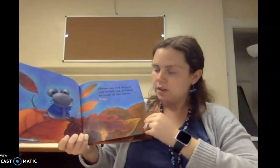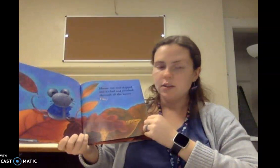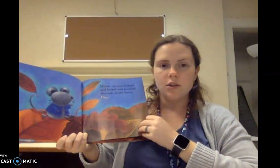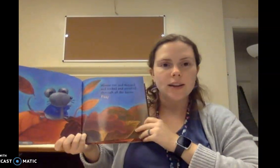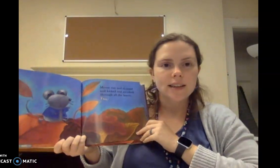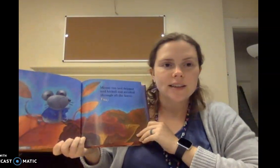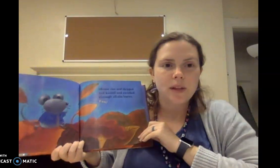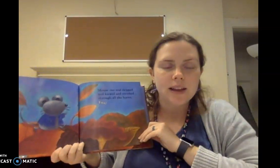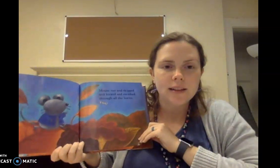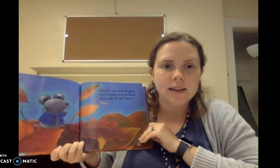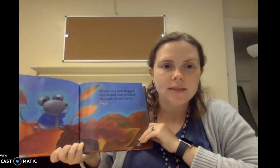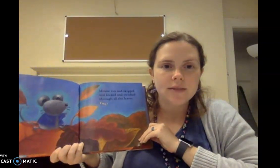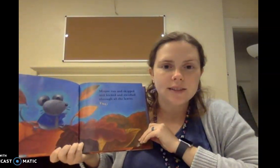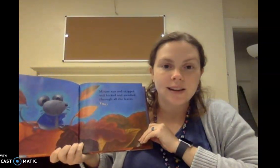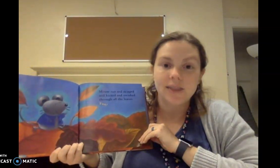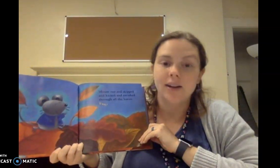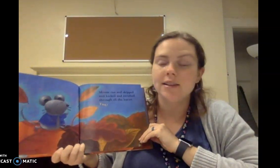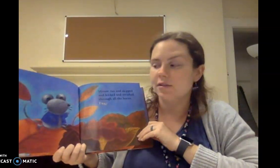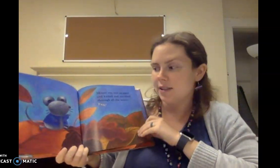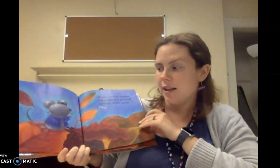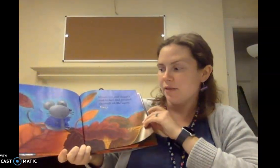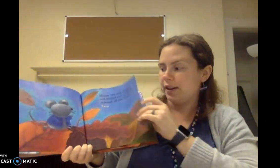Do you guys like to play in the leaves? I know I do. It's a lot of fun.